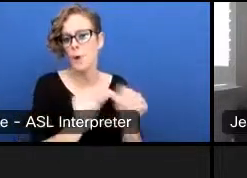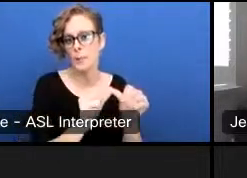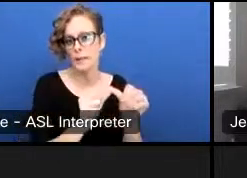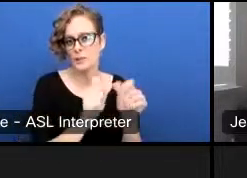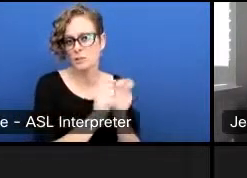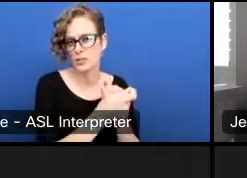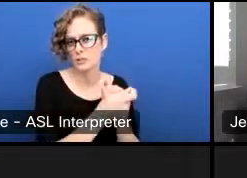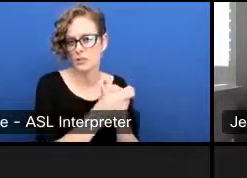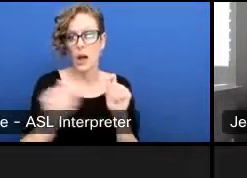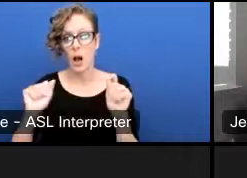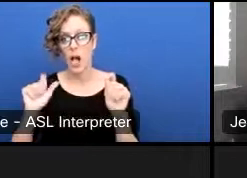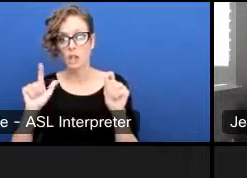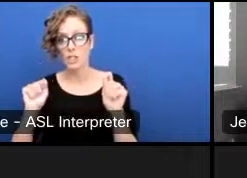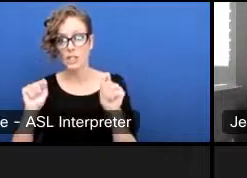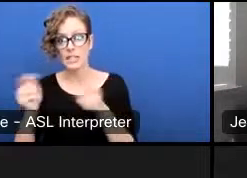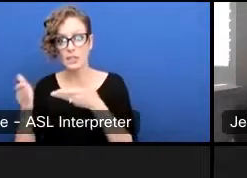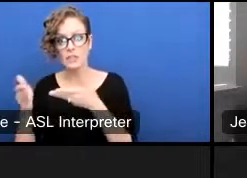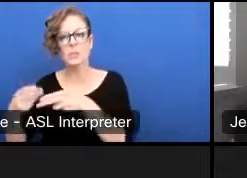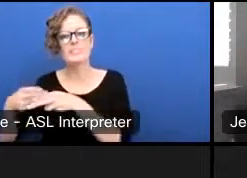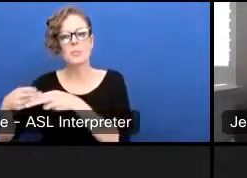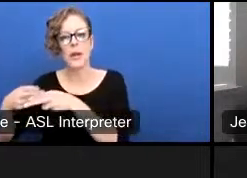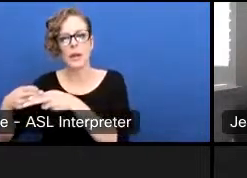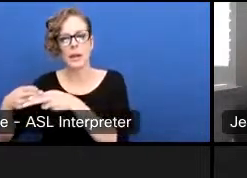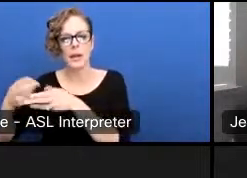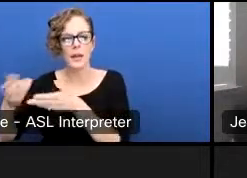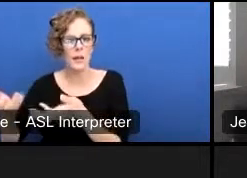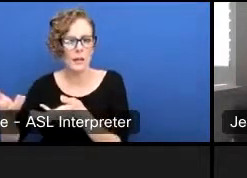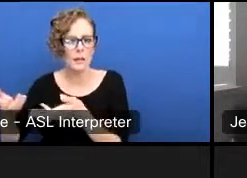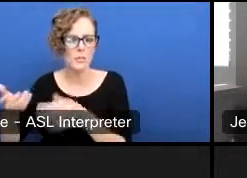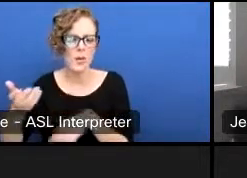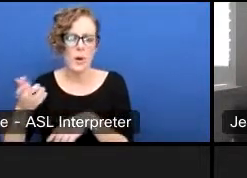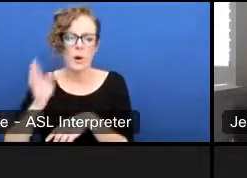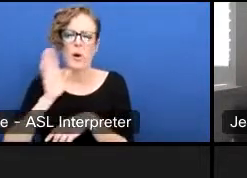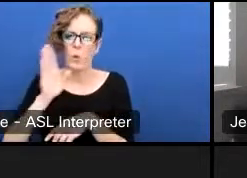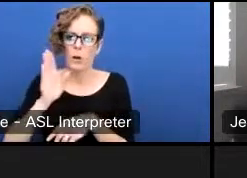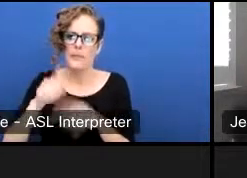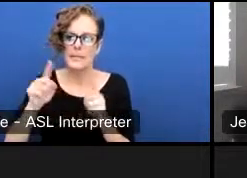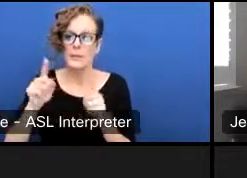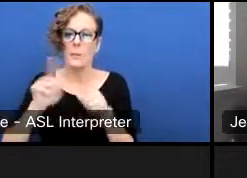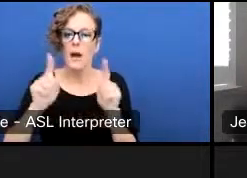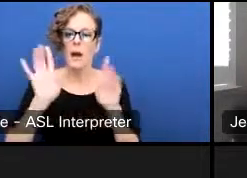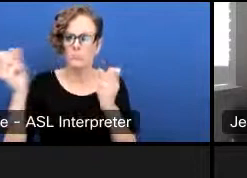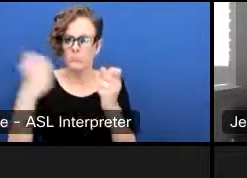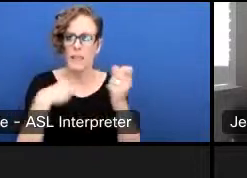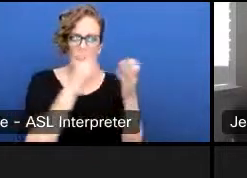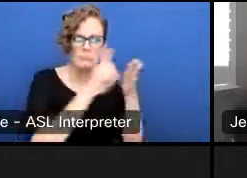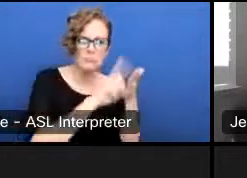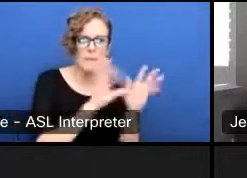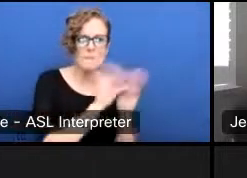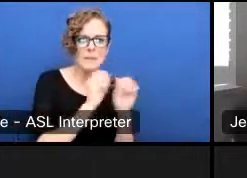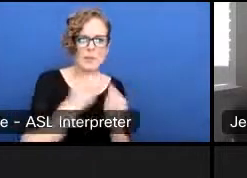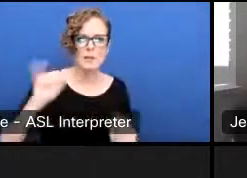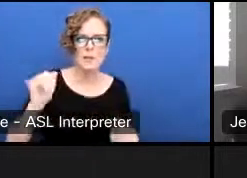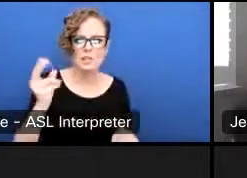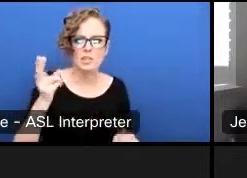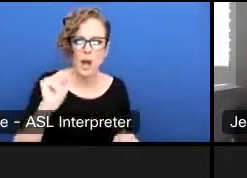change where alternative services was temporary. So let us let us meet with John and figure